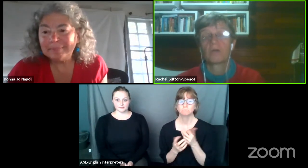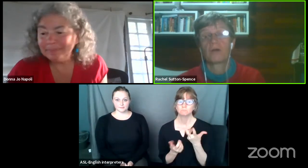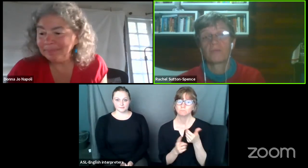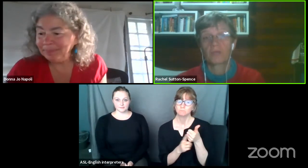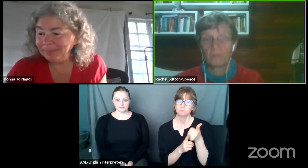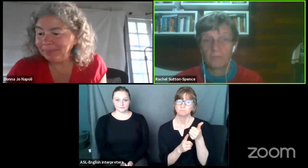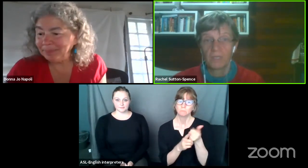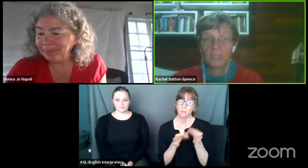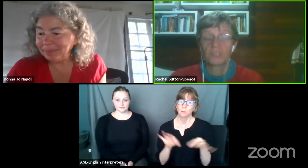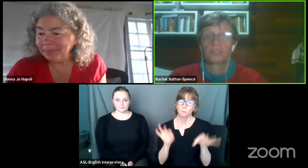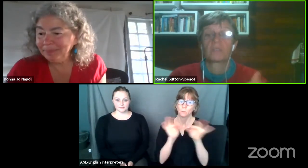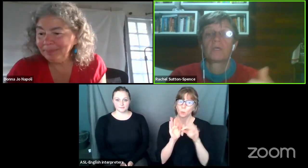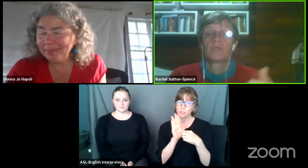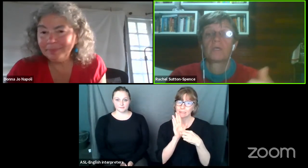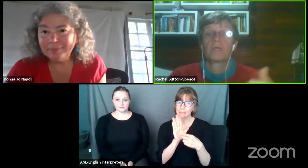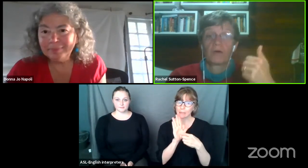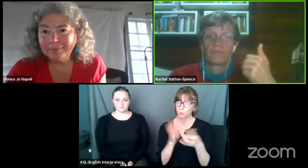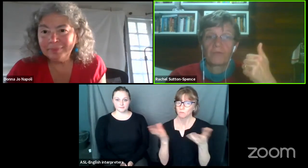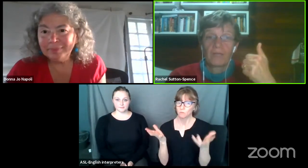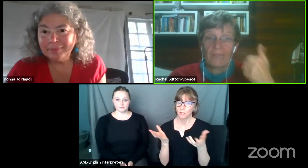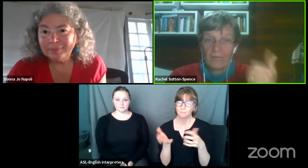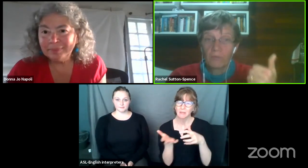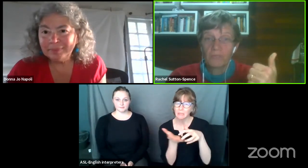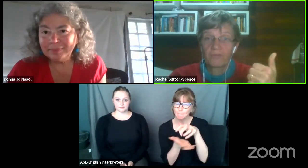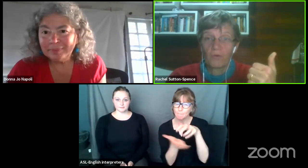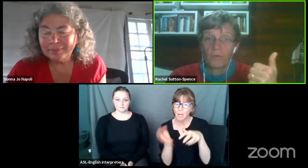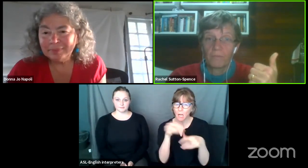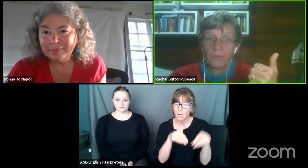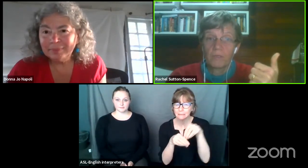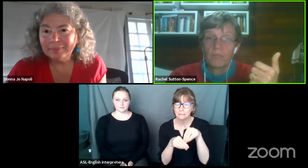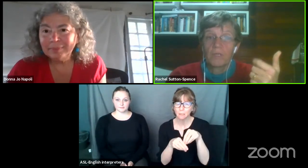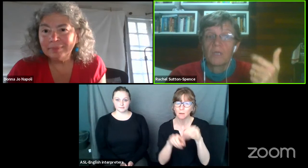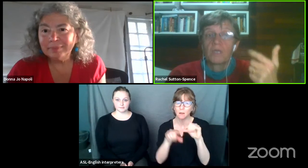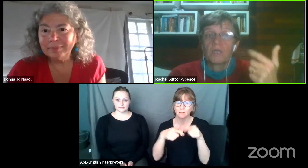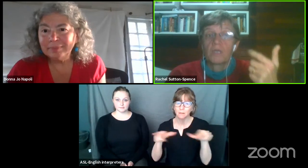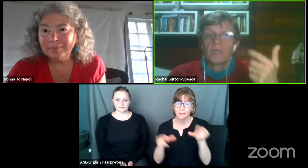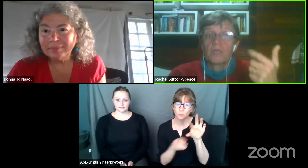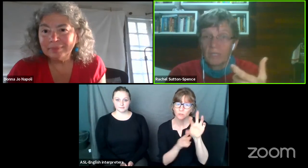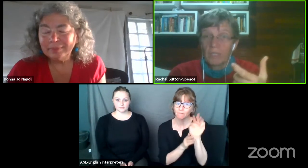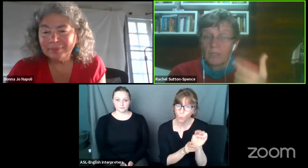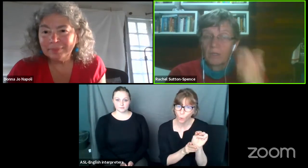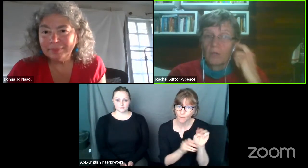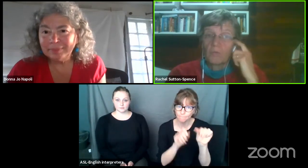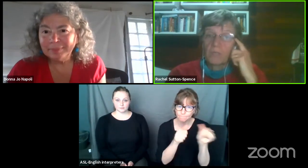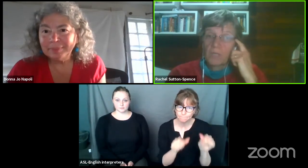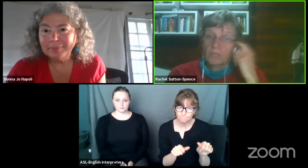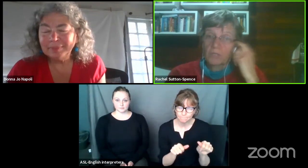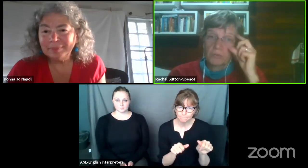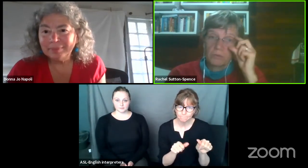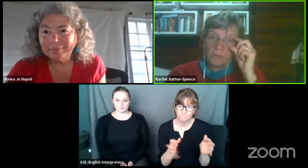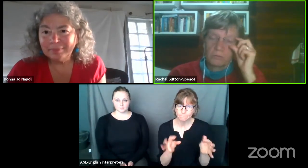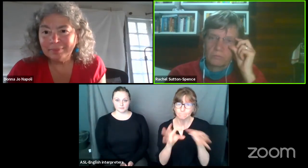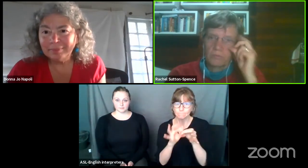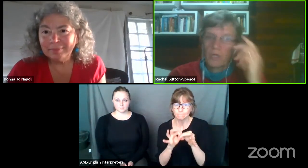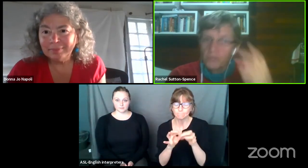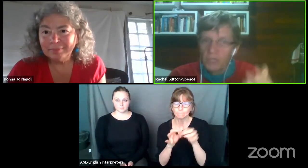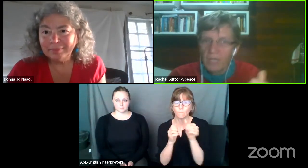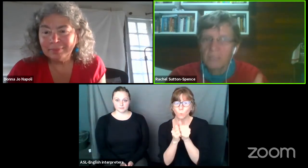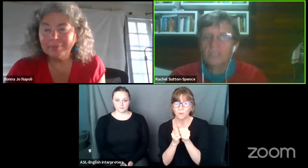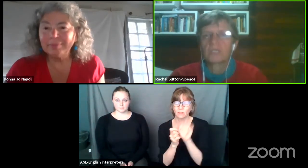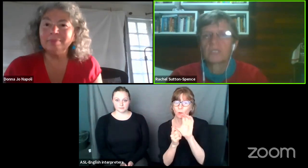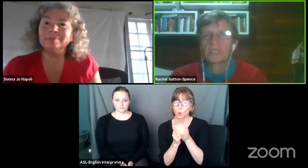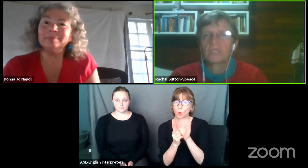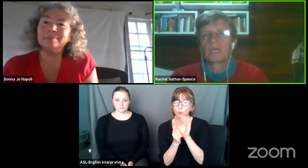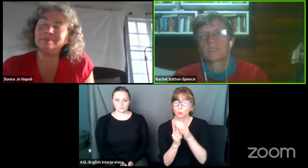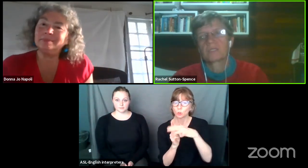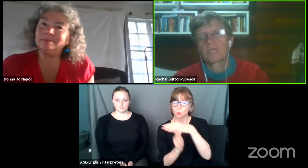example of a combination of language form joining with a cultural